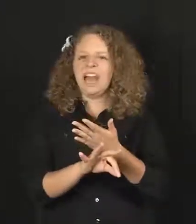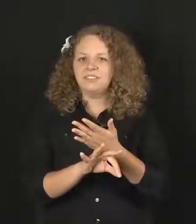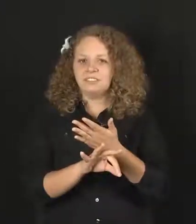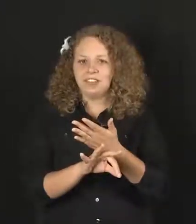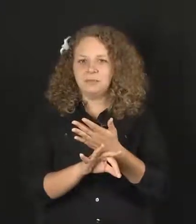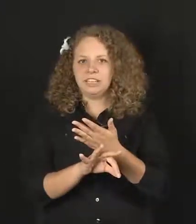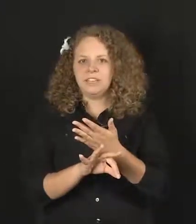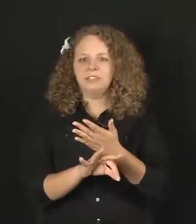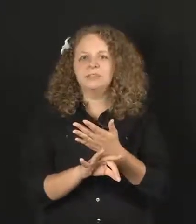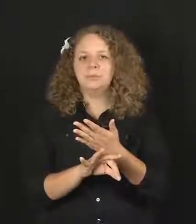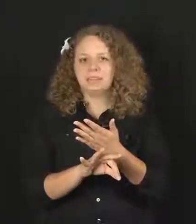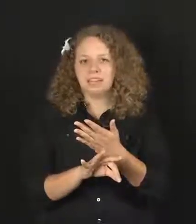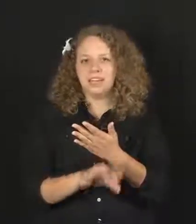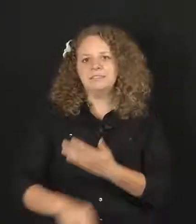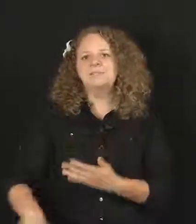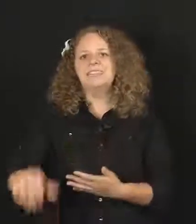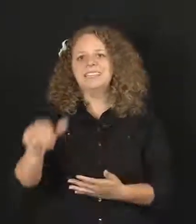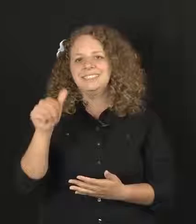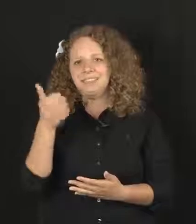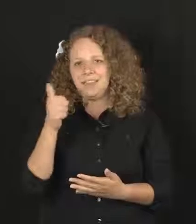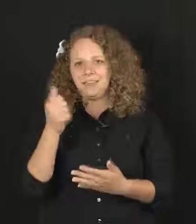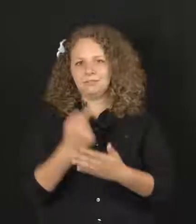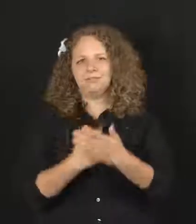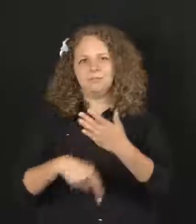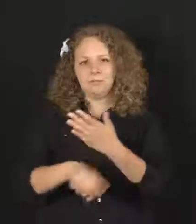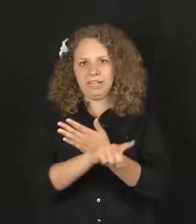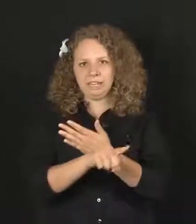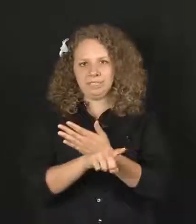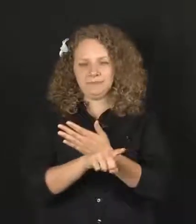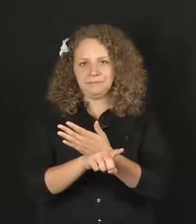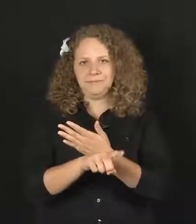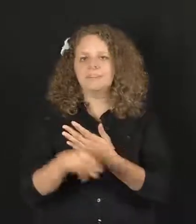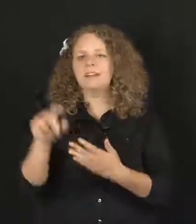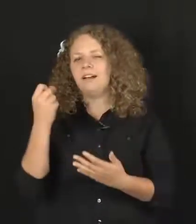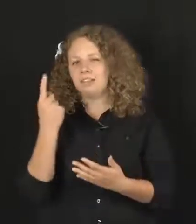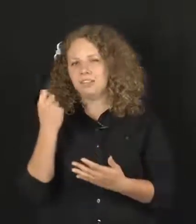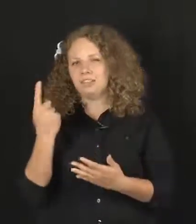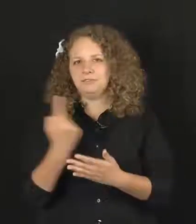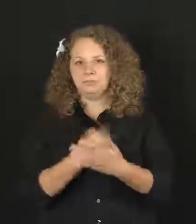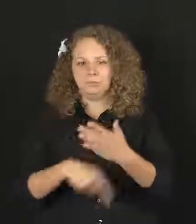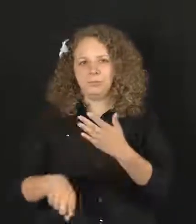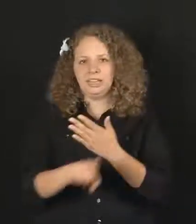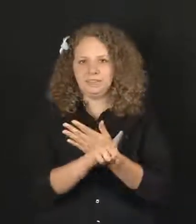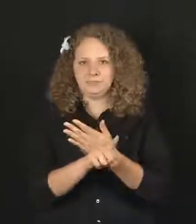After 9 weeks, you will sign 10 weeks, 11 weeks.